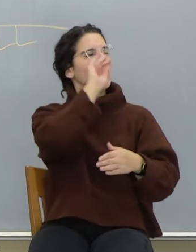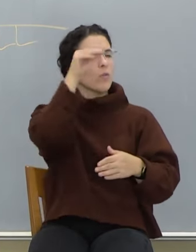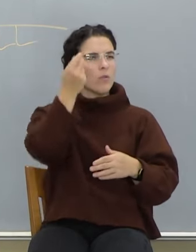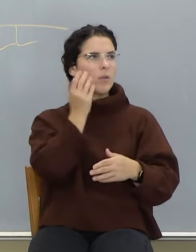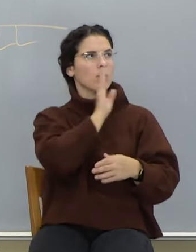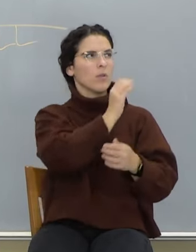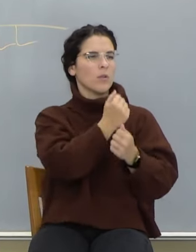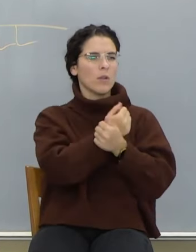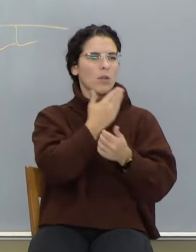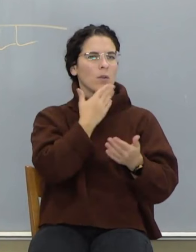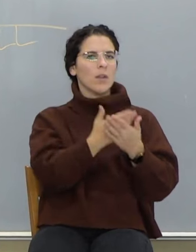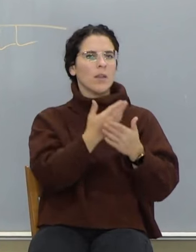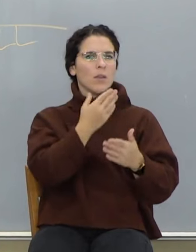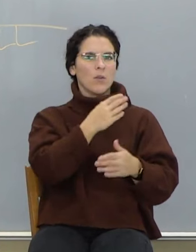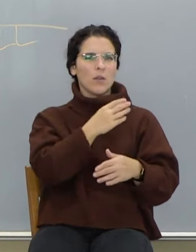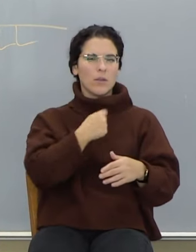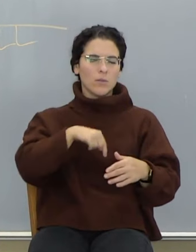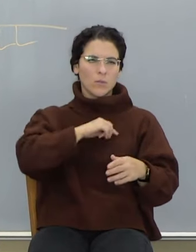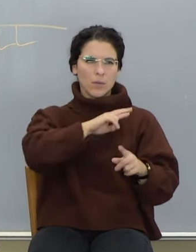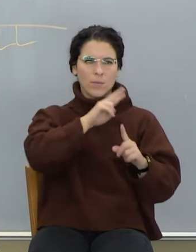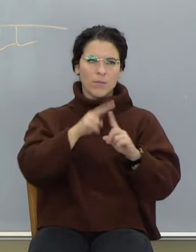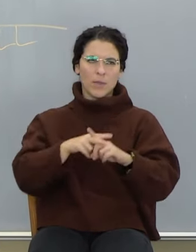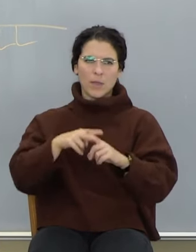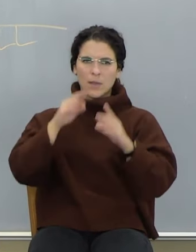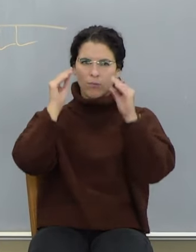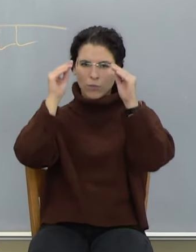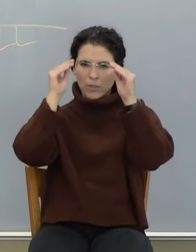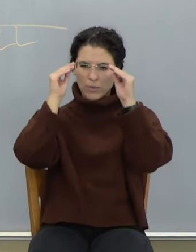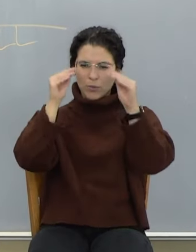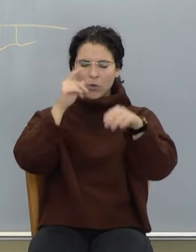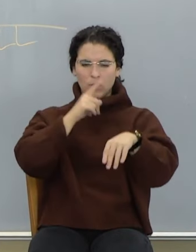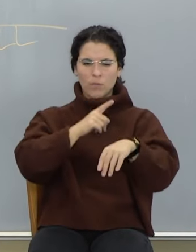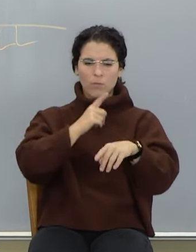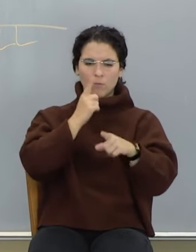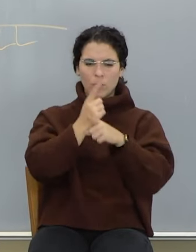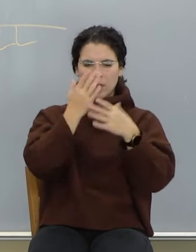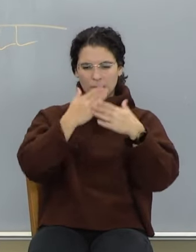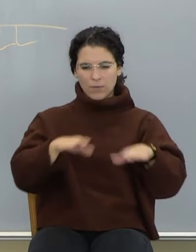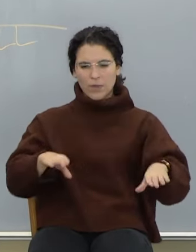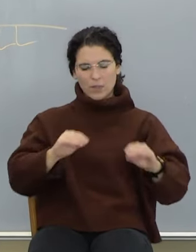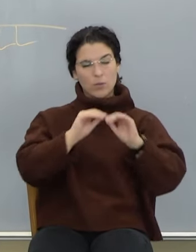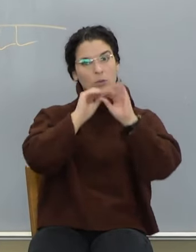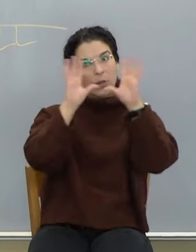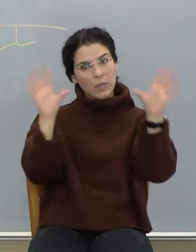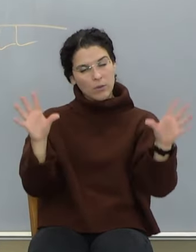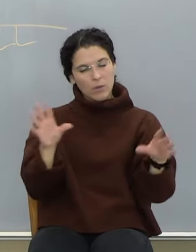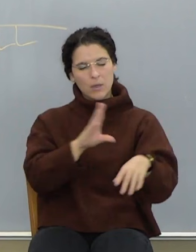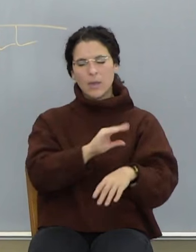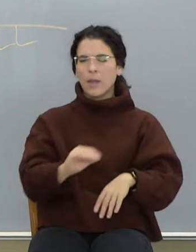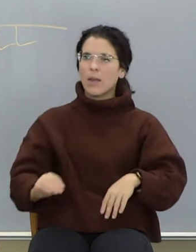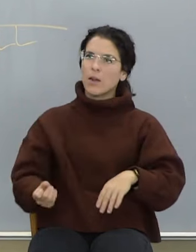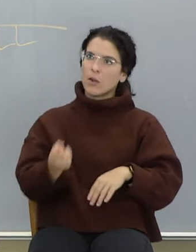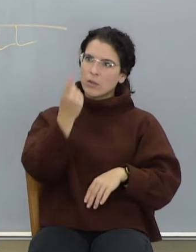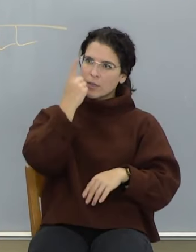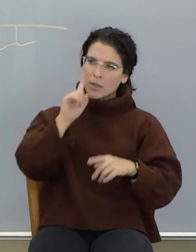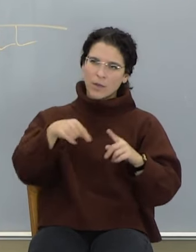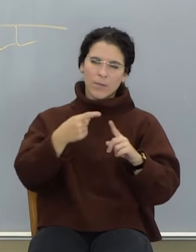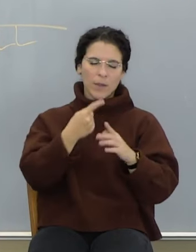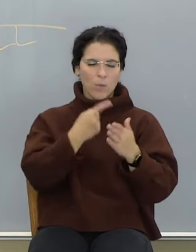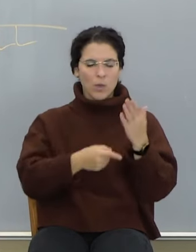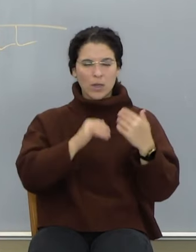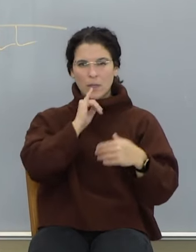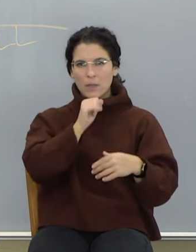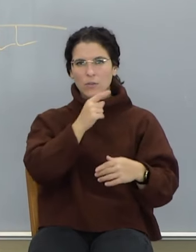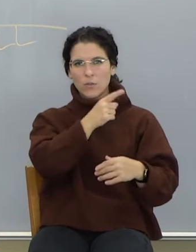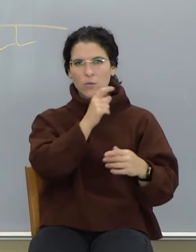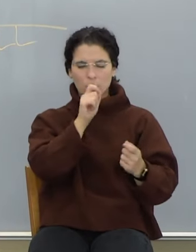you for your word. And as we apply the principle of right division, may it bring the utmost clarity and understanding regarding what it is you